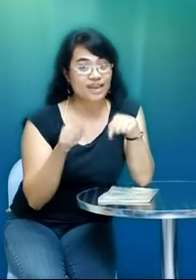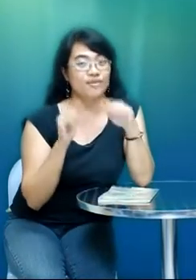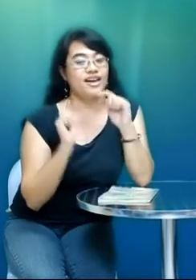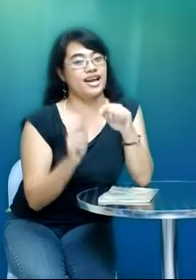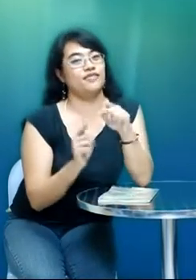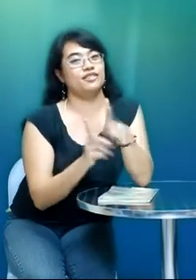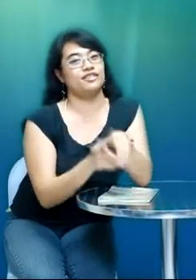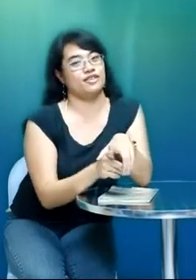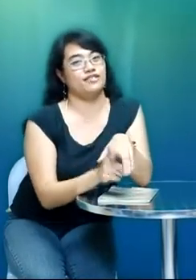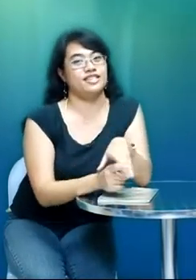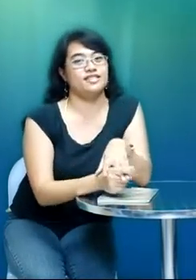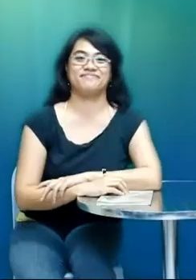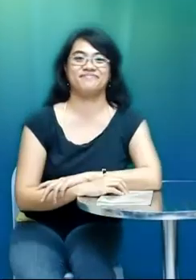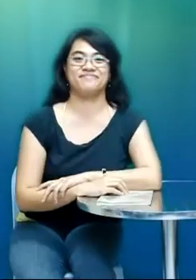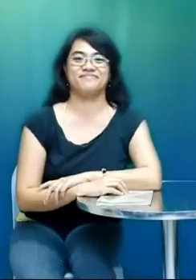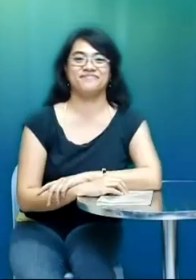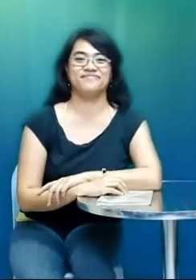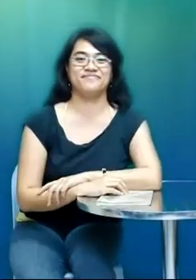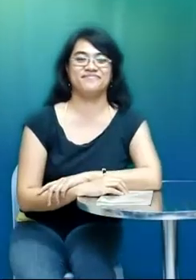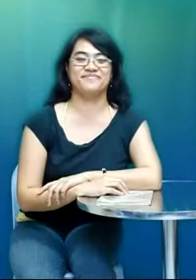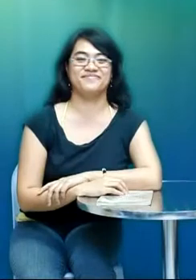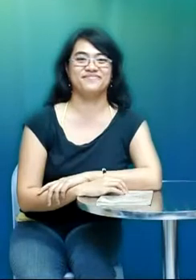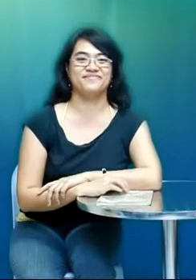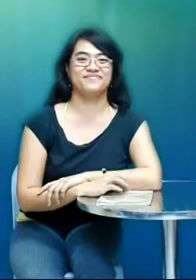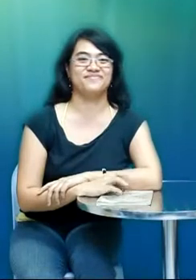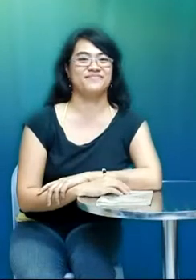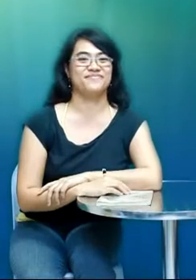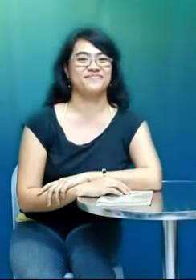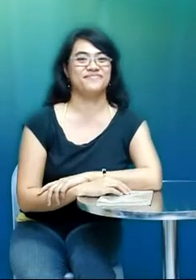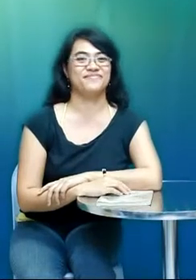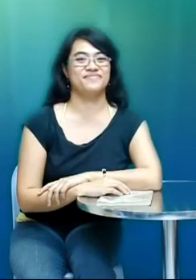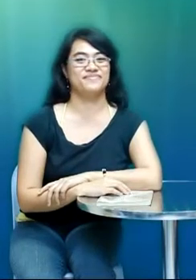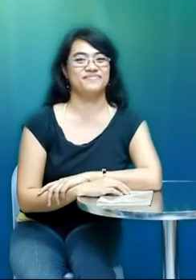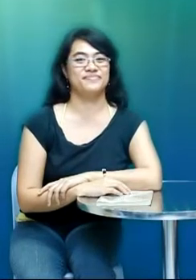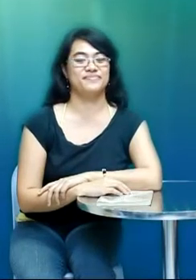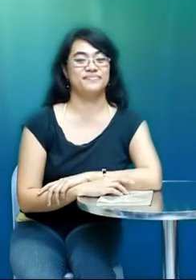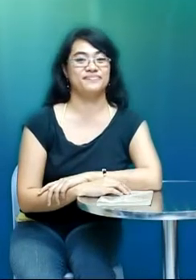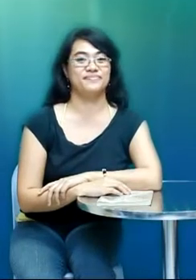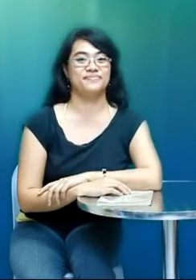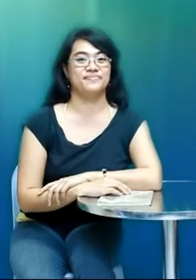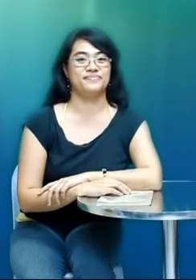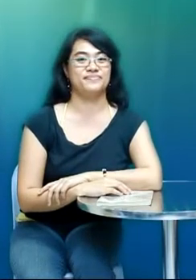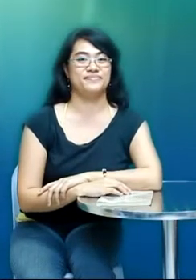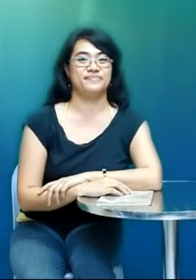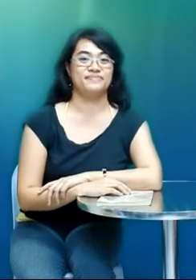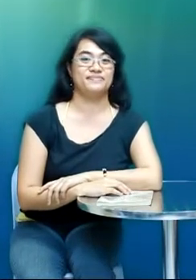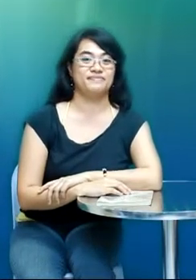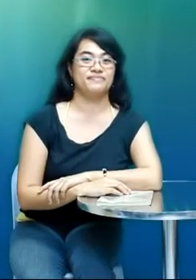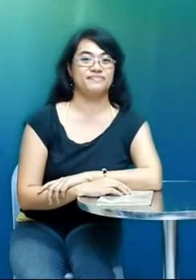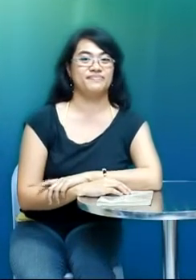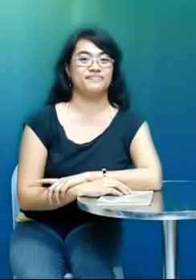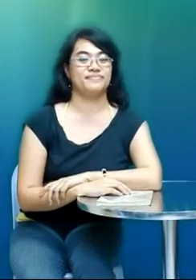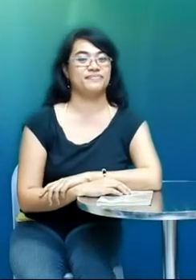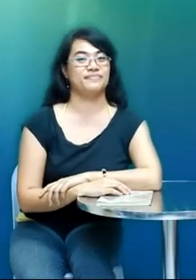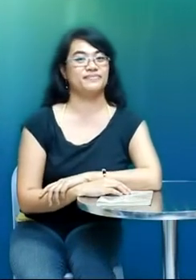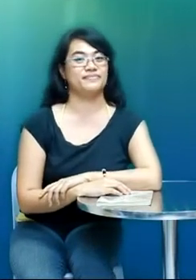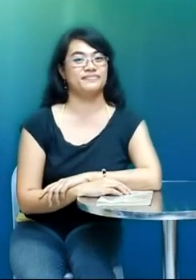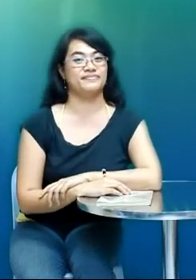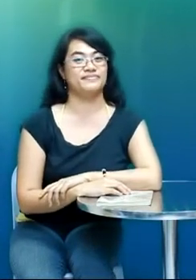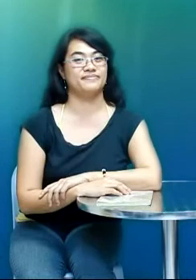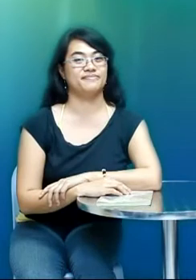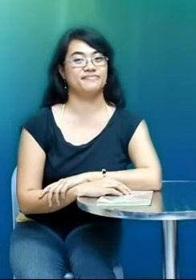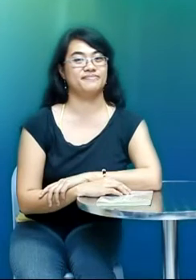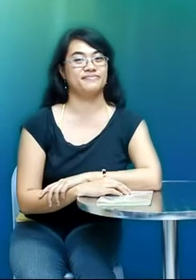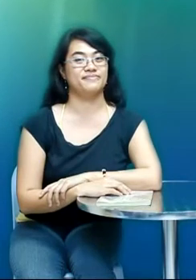today right after the service. This coming November 26th, there will be water baptism at the Cebu City Sports Club. Baptism is a